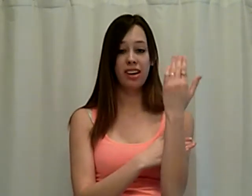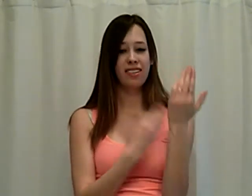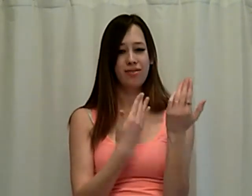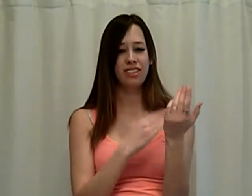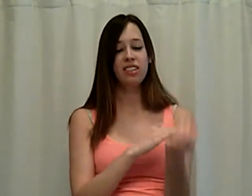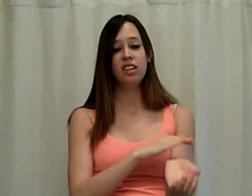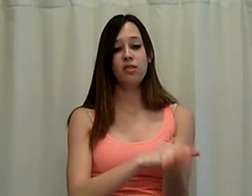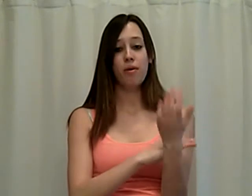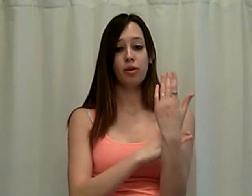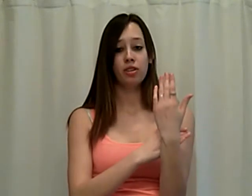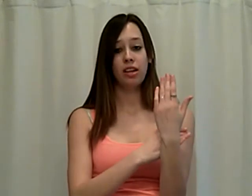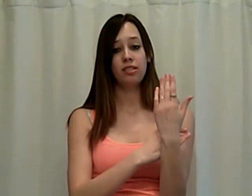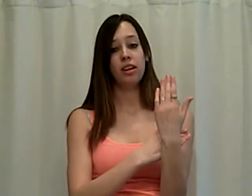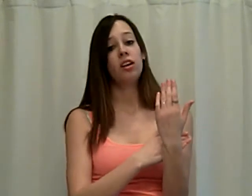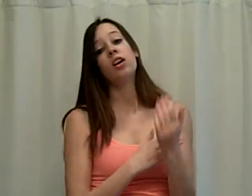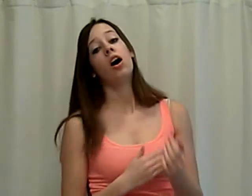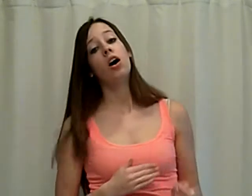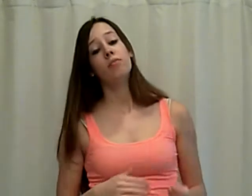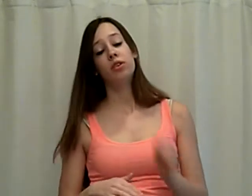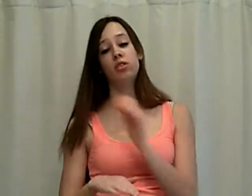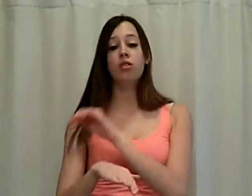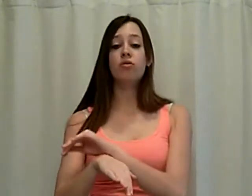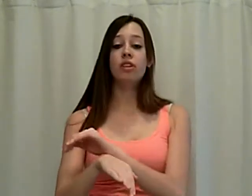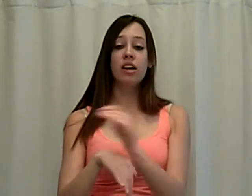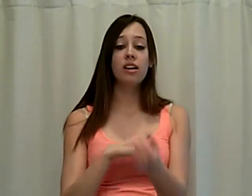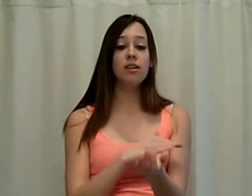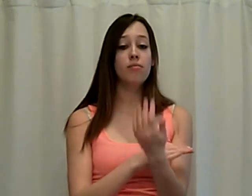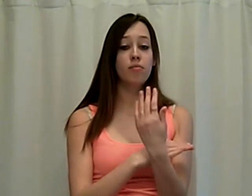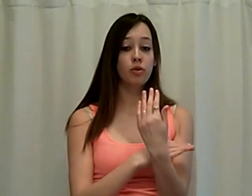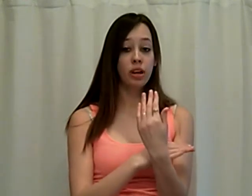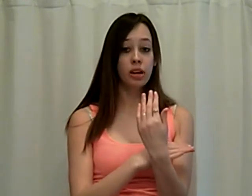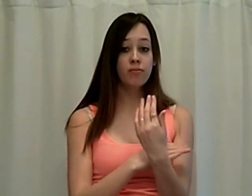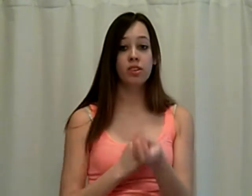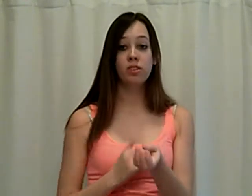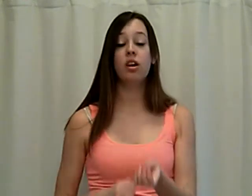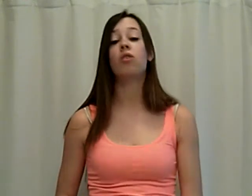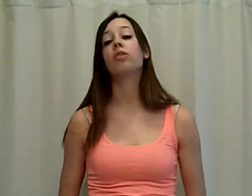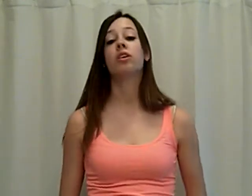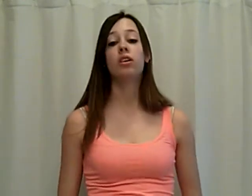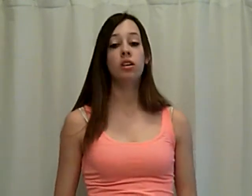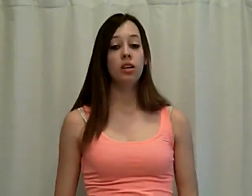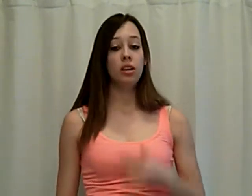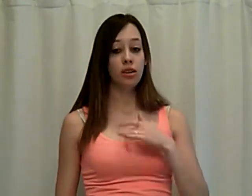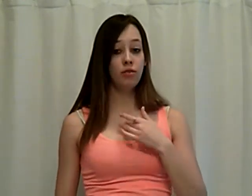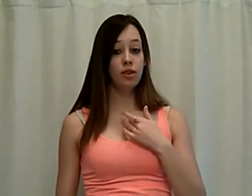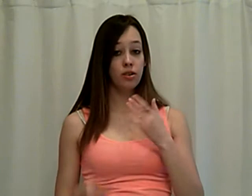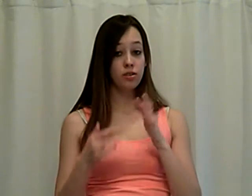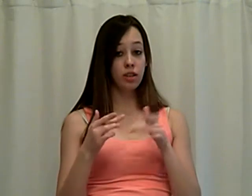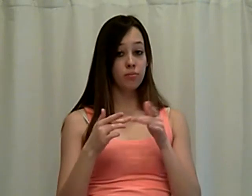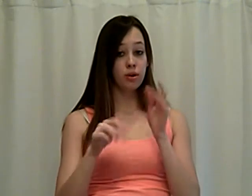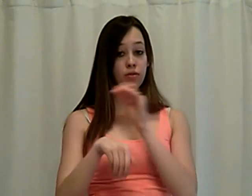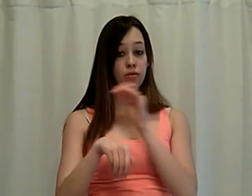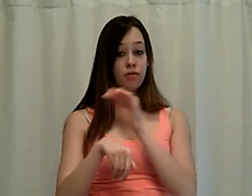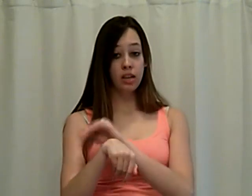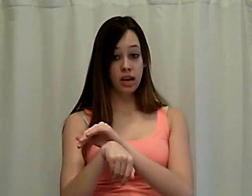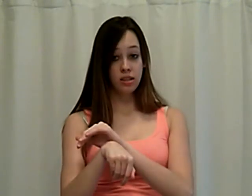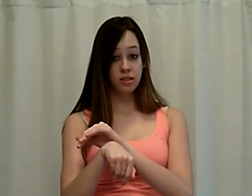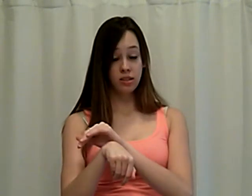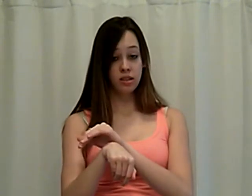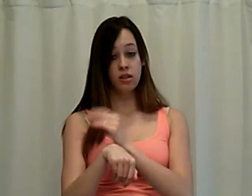but you should probably go like that instead. So night, morning. So it feels like a perfect night